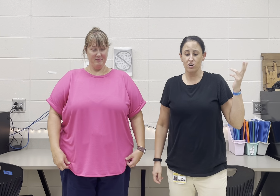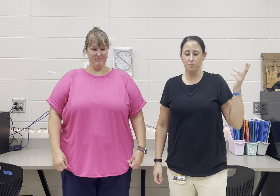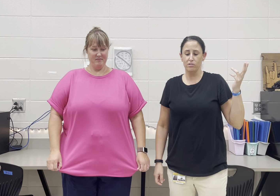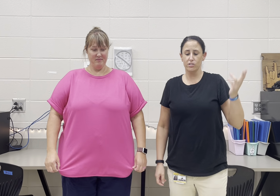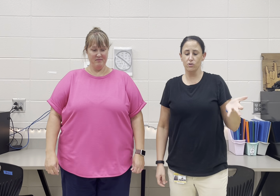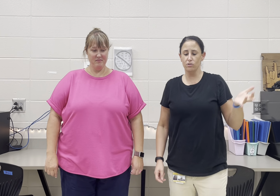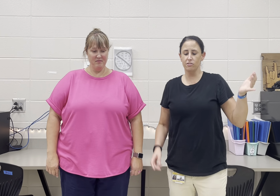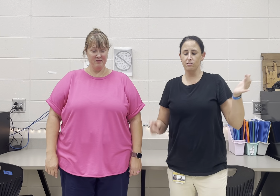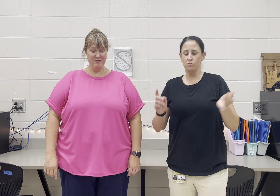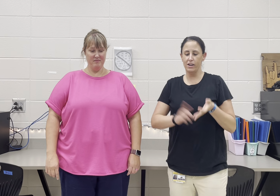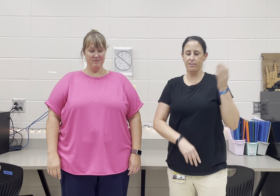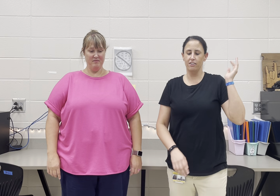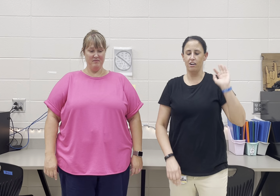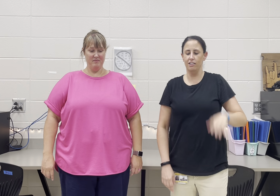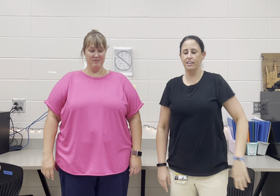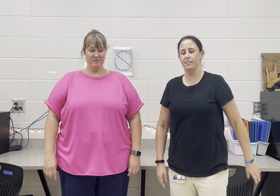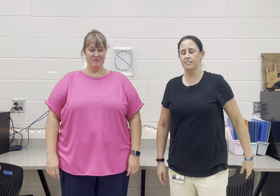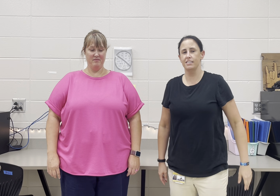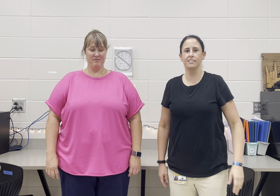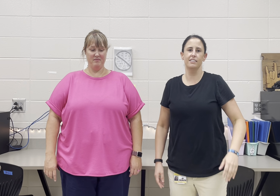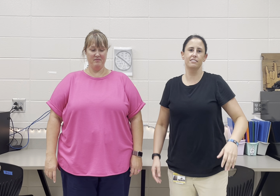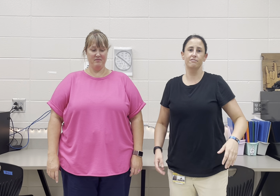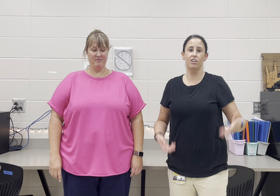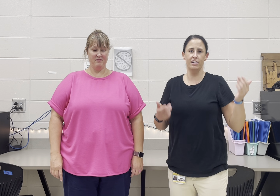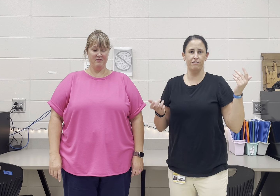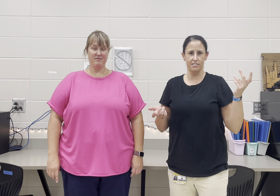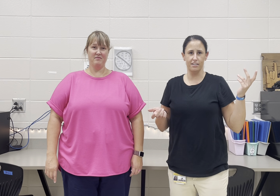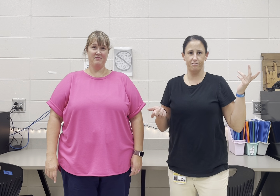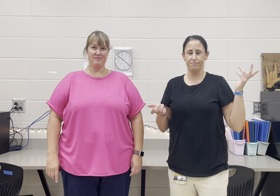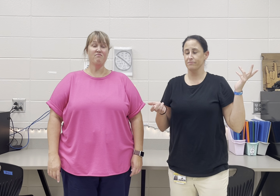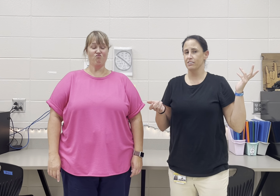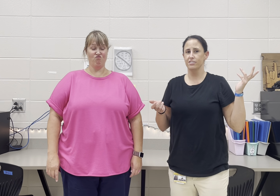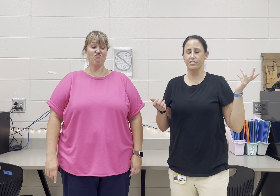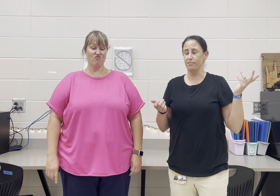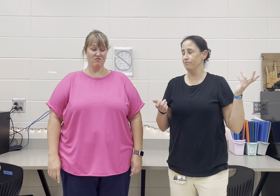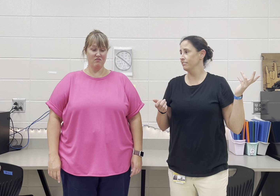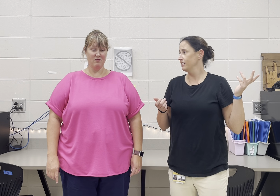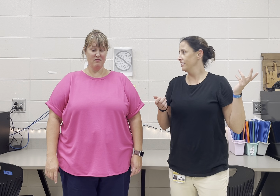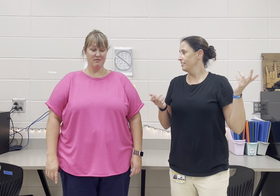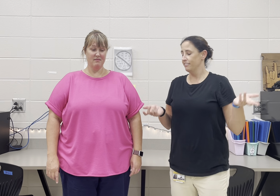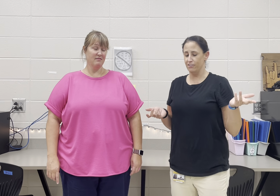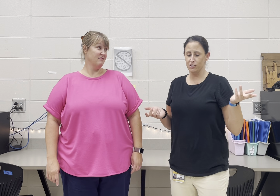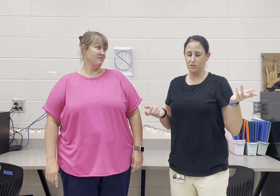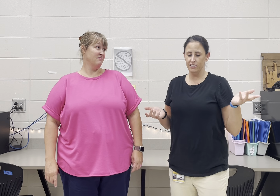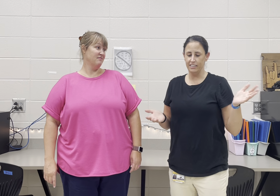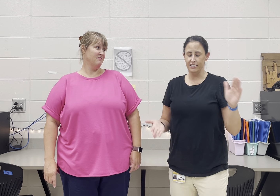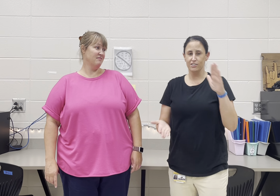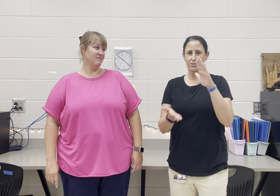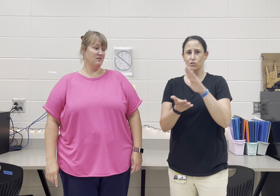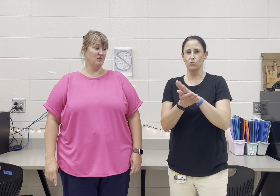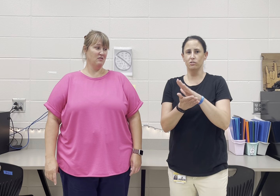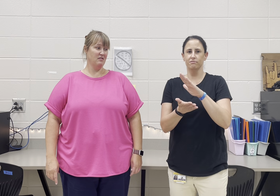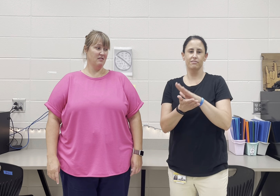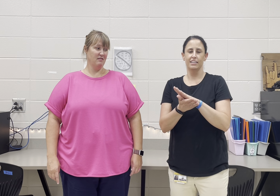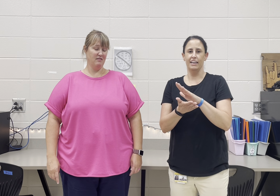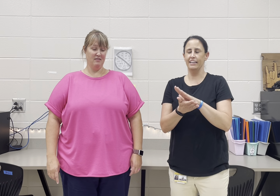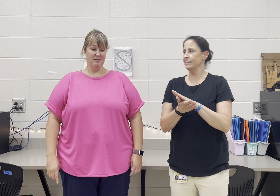about school, weather, holidays, seasons, all that fun stuff. So, first one is school. And is